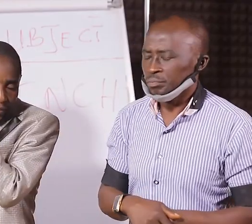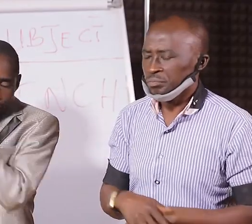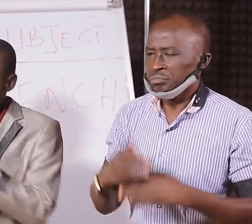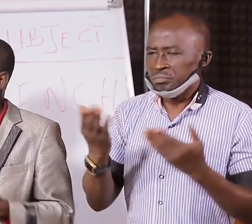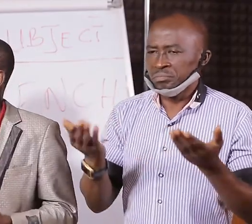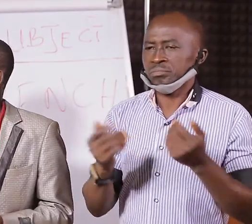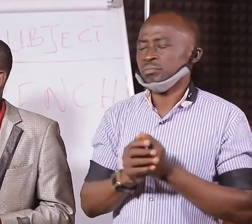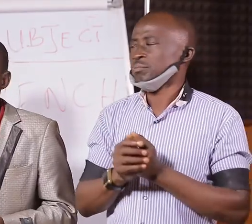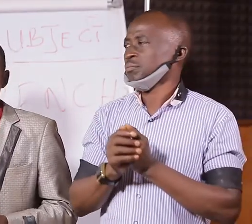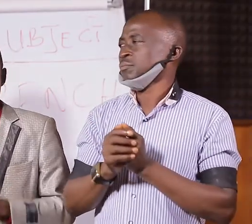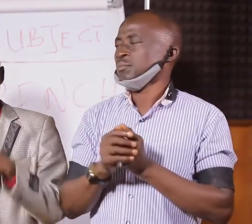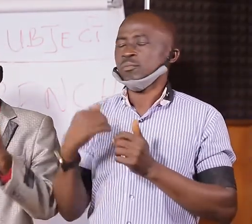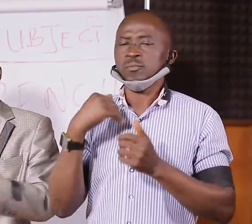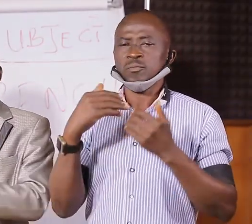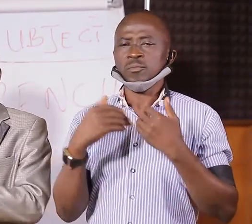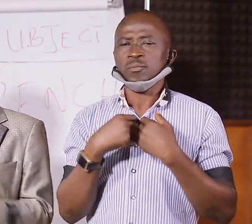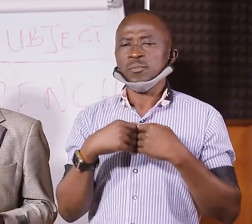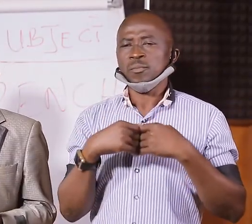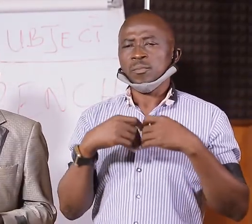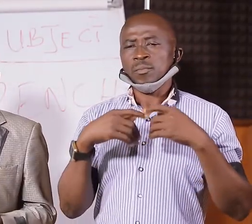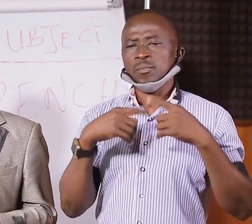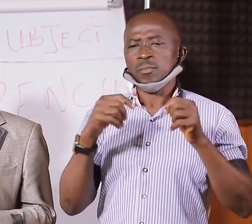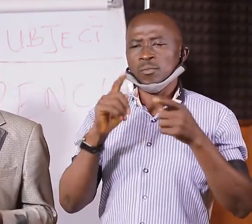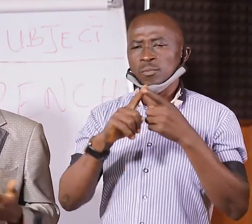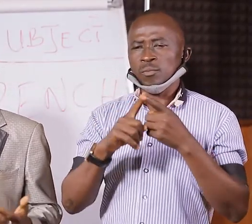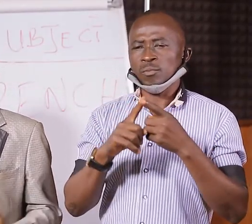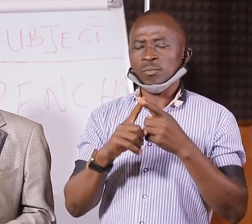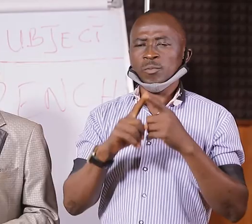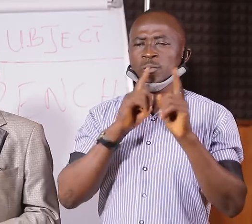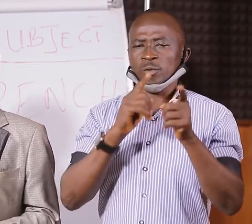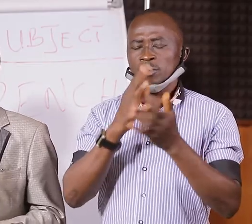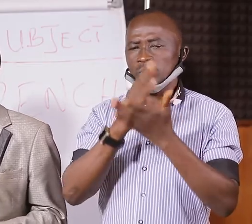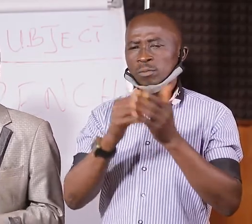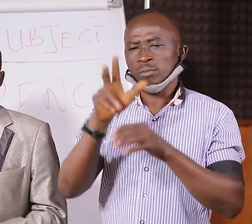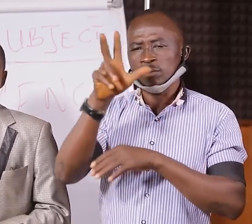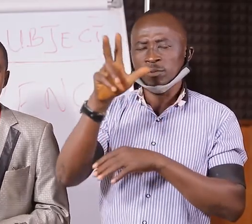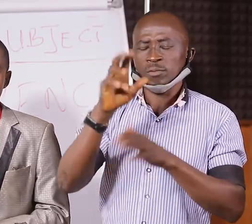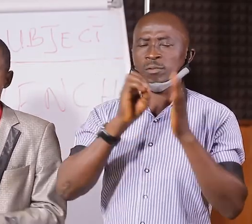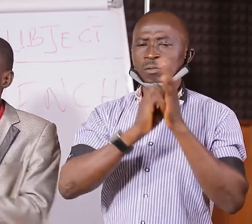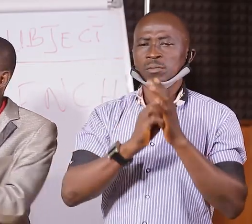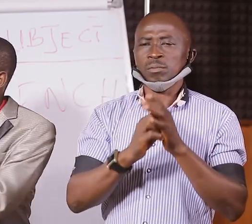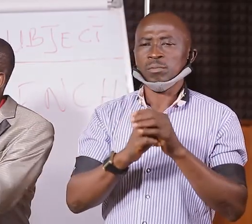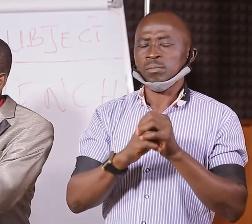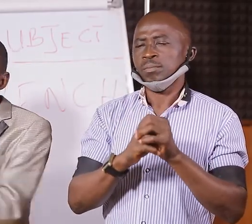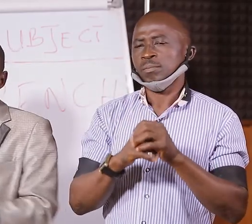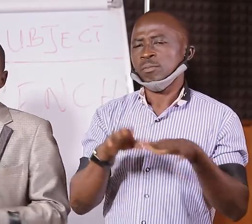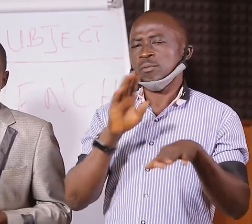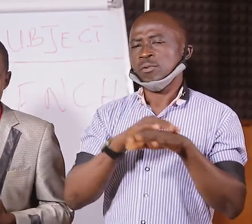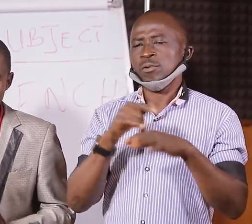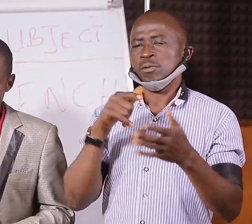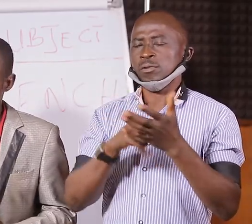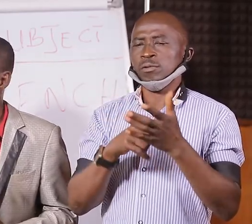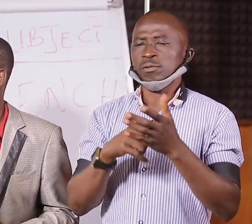however, we have tried to solve 3 examples based on